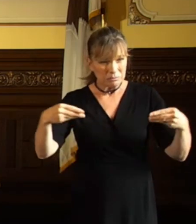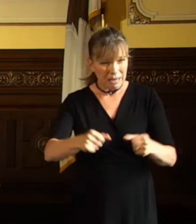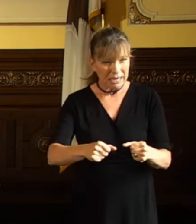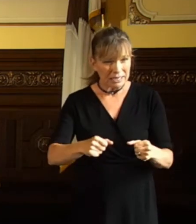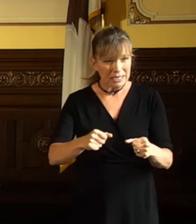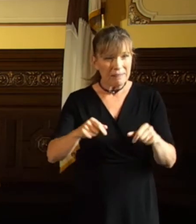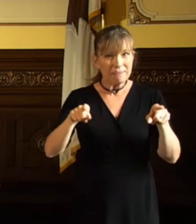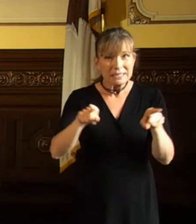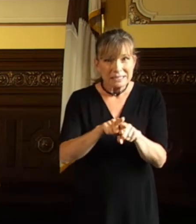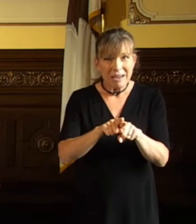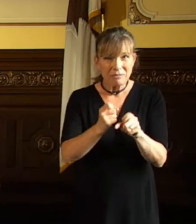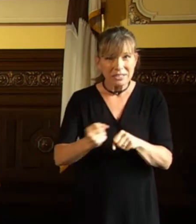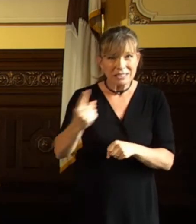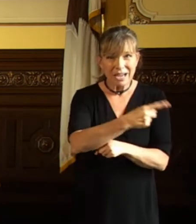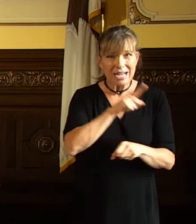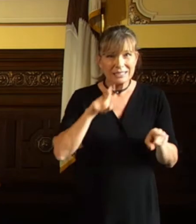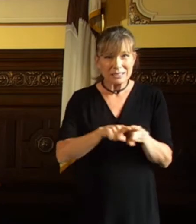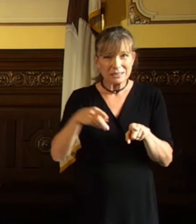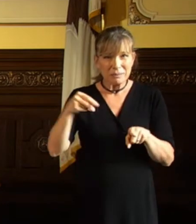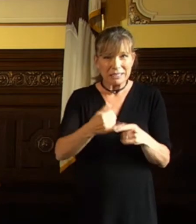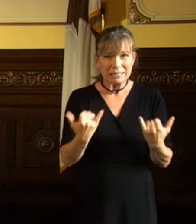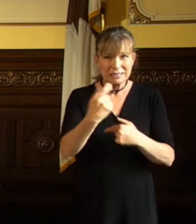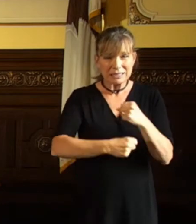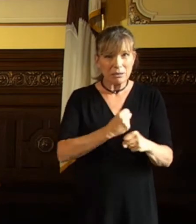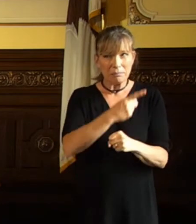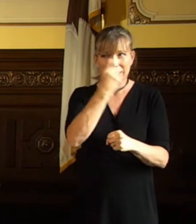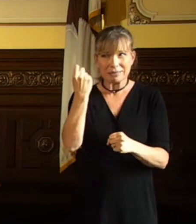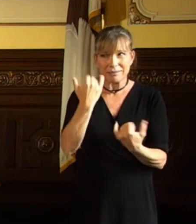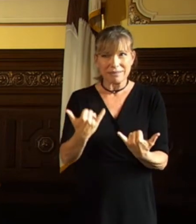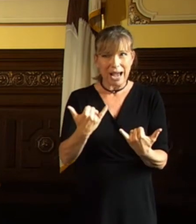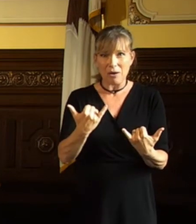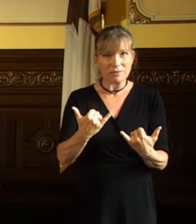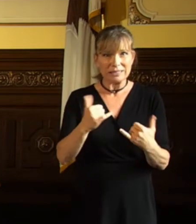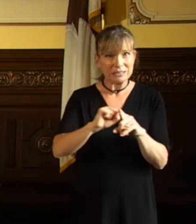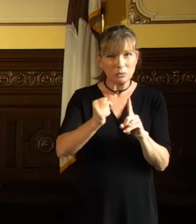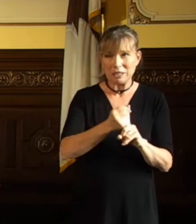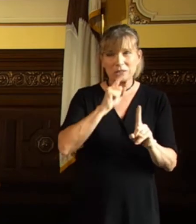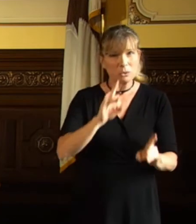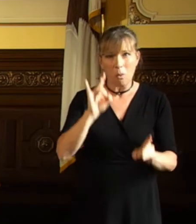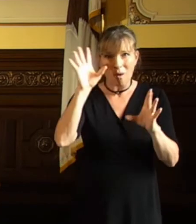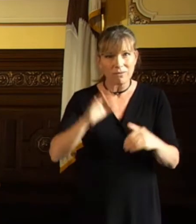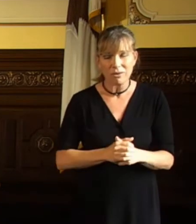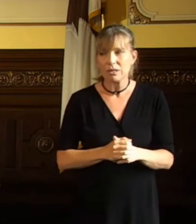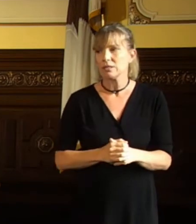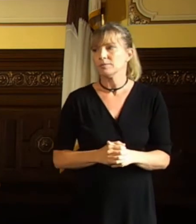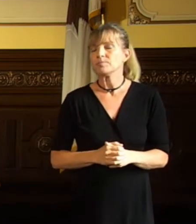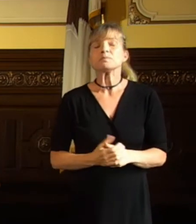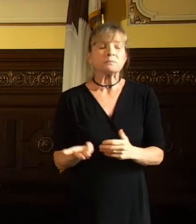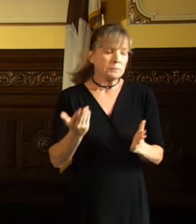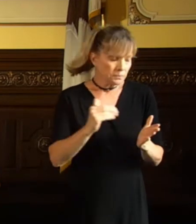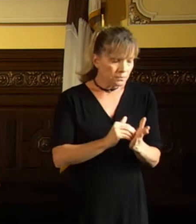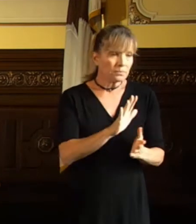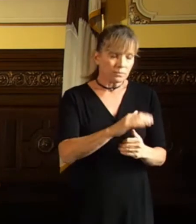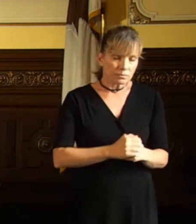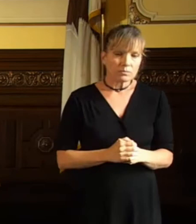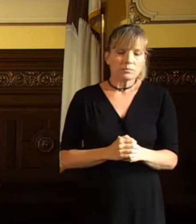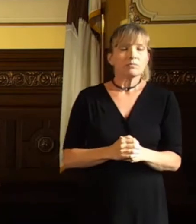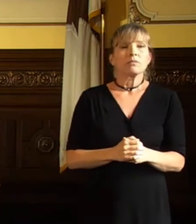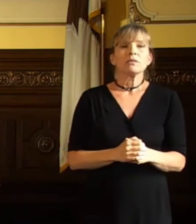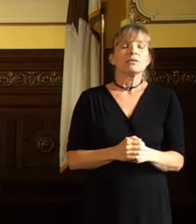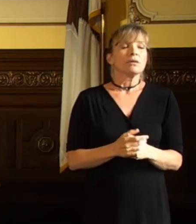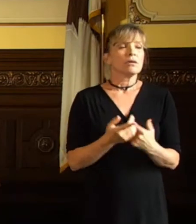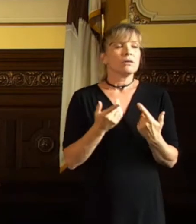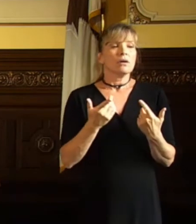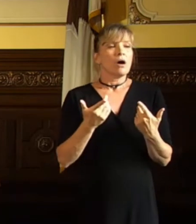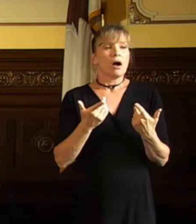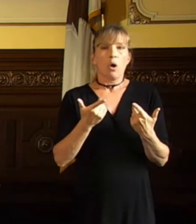around the same next year as it's spending this year, given the state's dire financial situation? Yeah, so again, one of the challenges